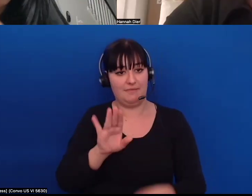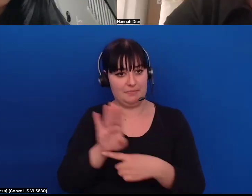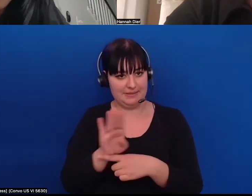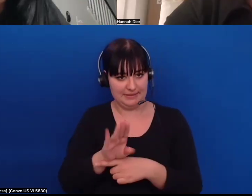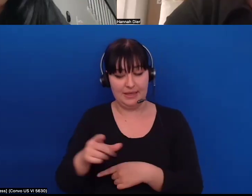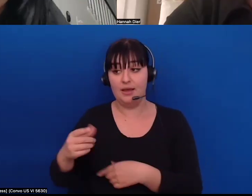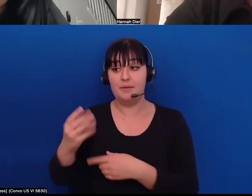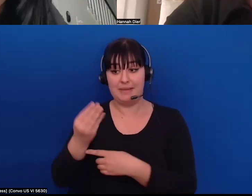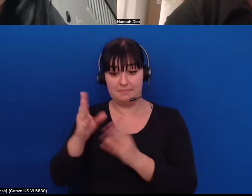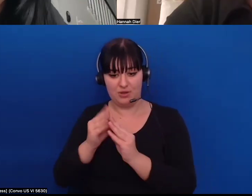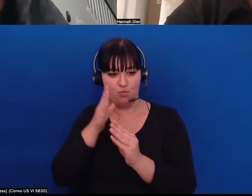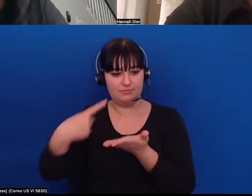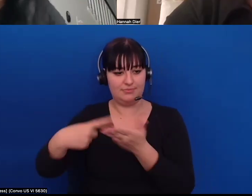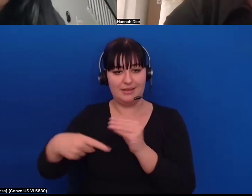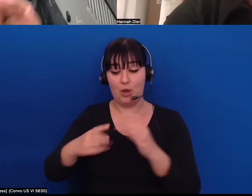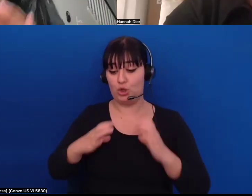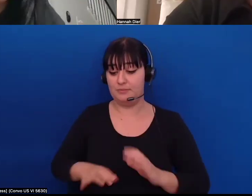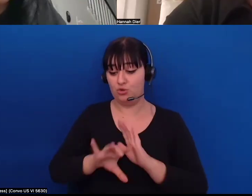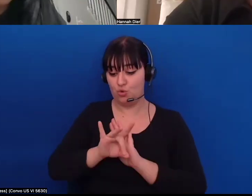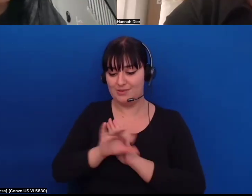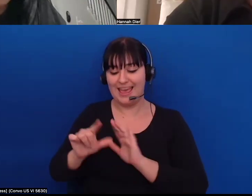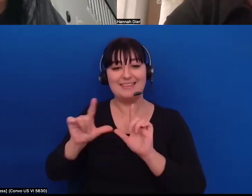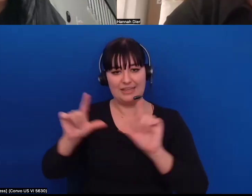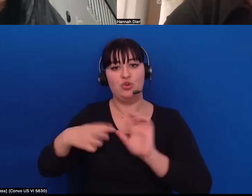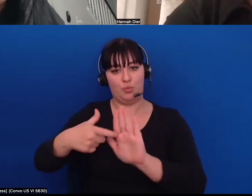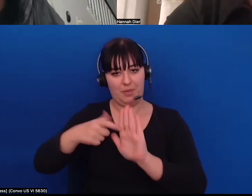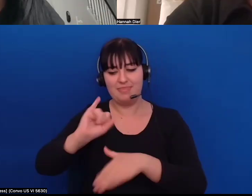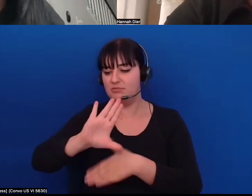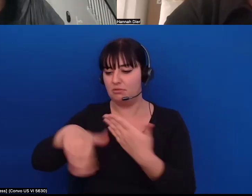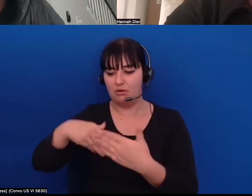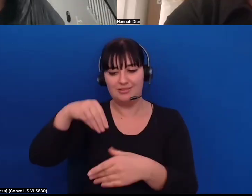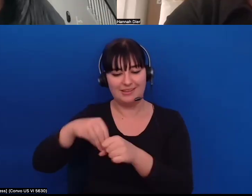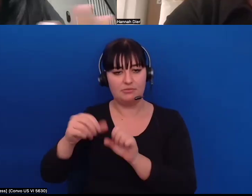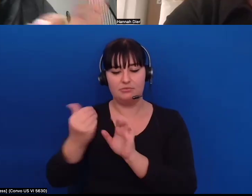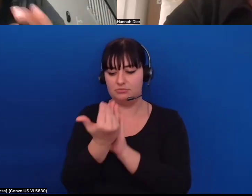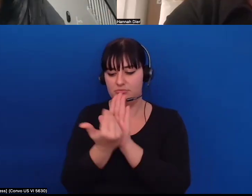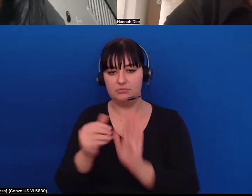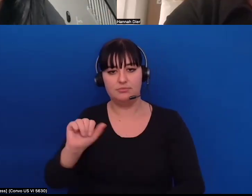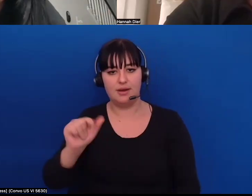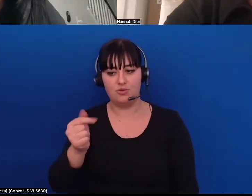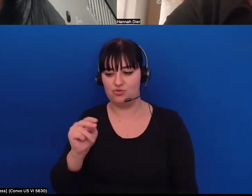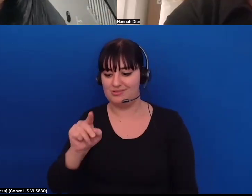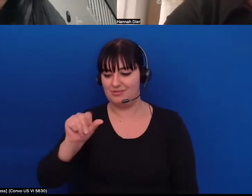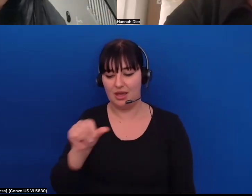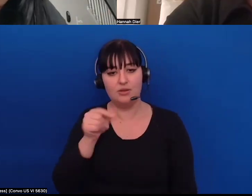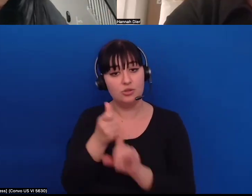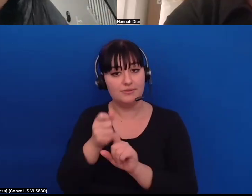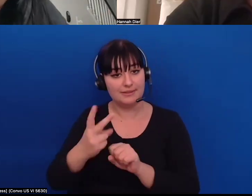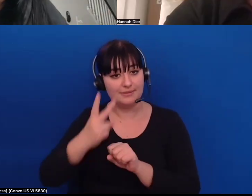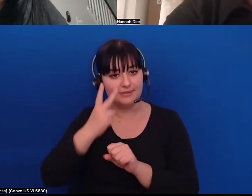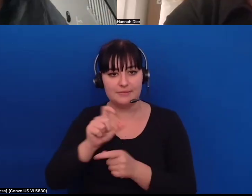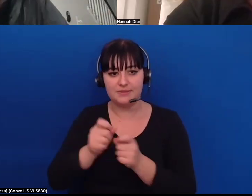choice and licensure requirements. Those are all in the agenda as well. So you can see what specific pieces we're looking